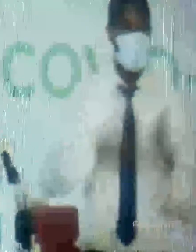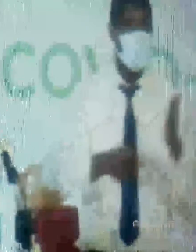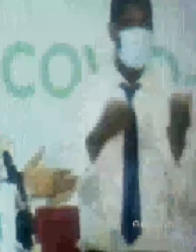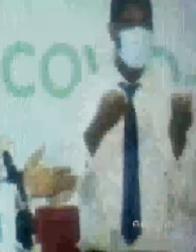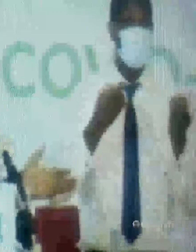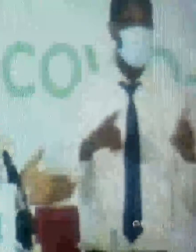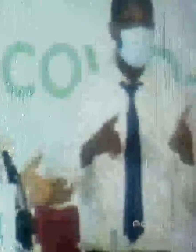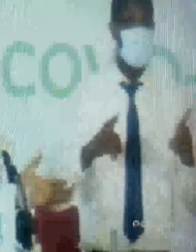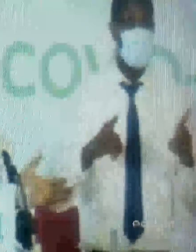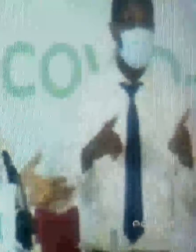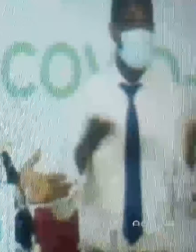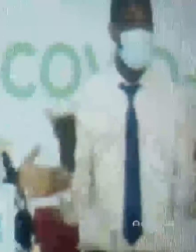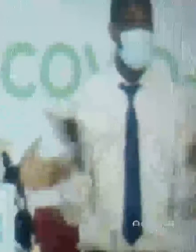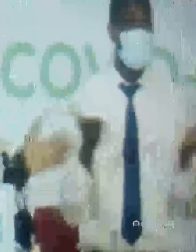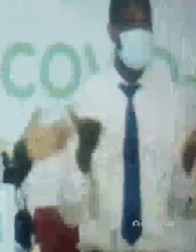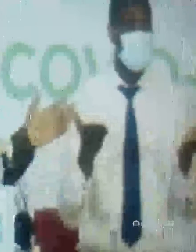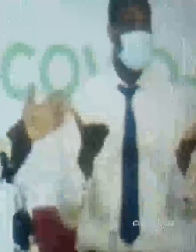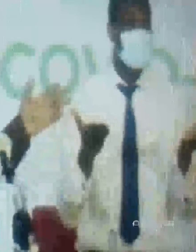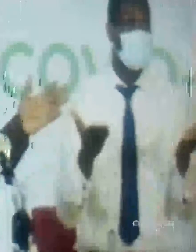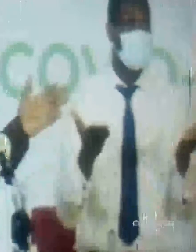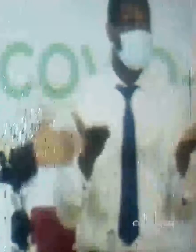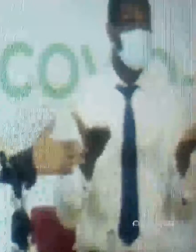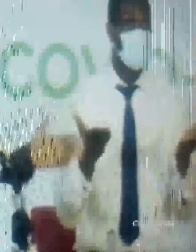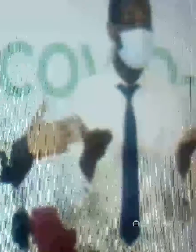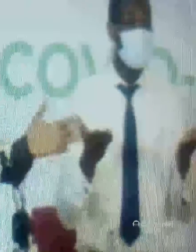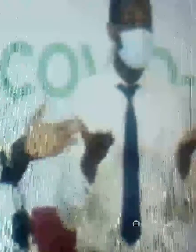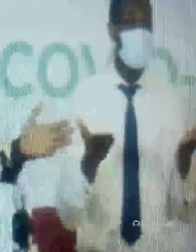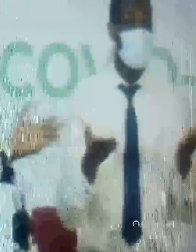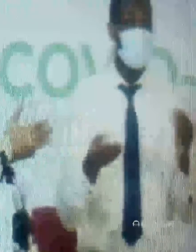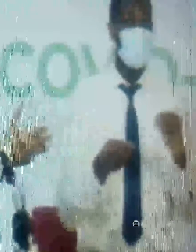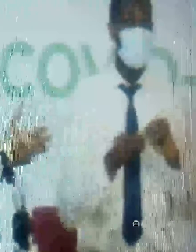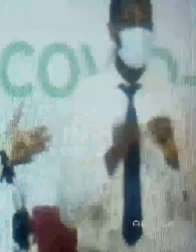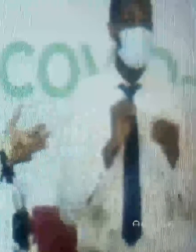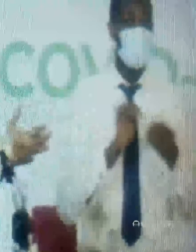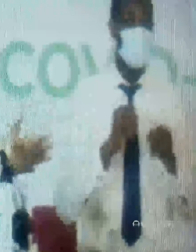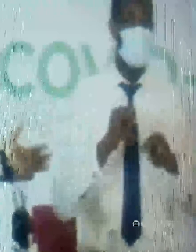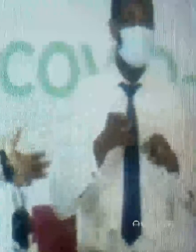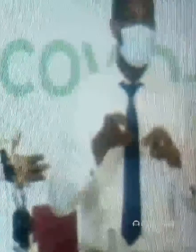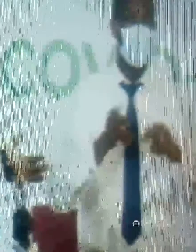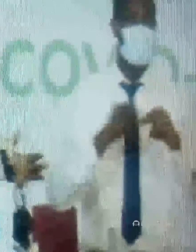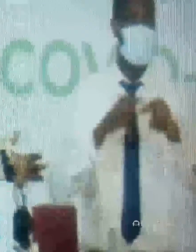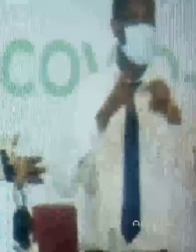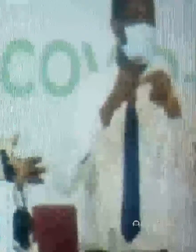In 1 week, we moved from 5,000 plus to 9,000.